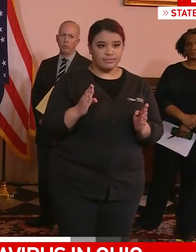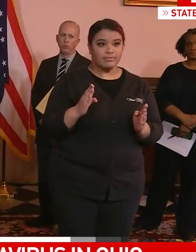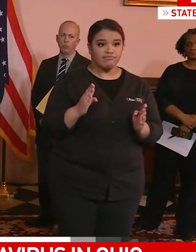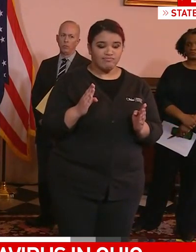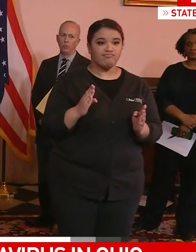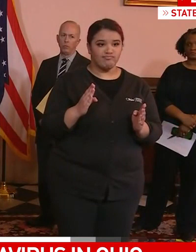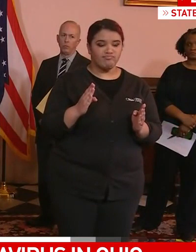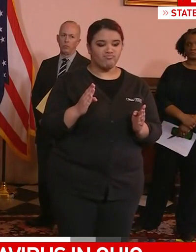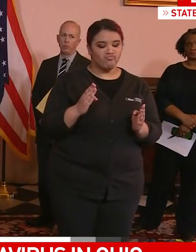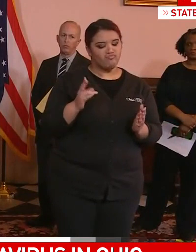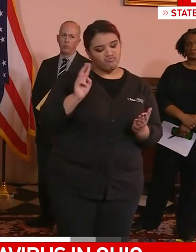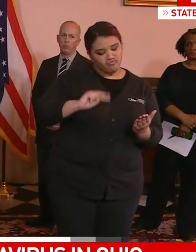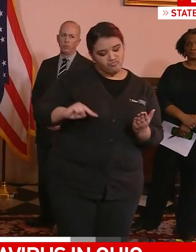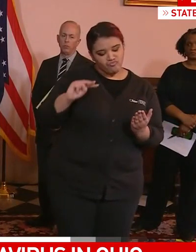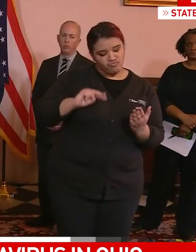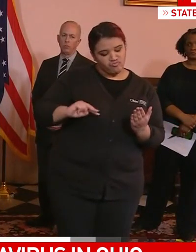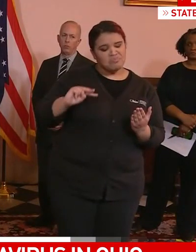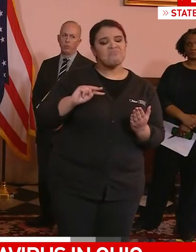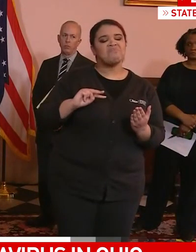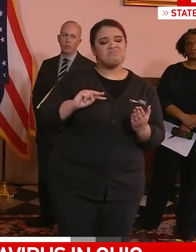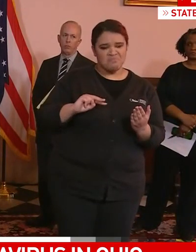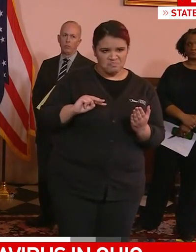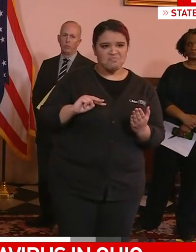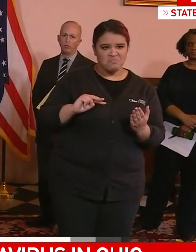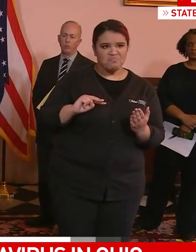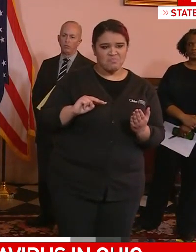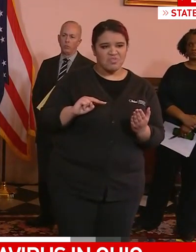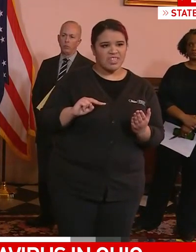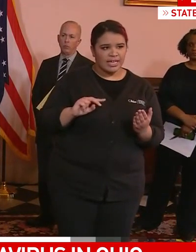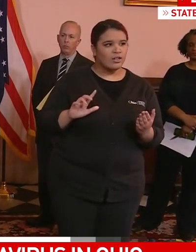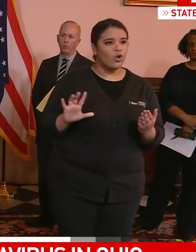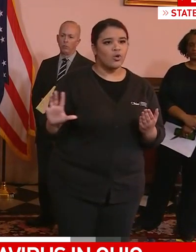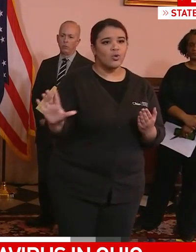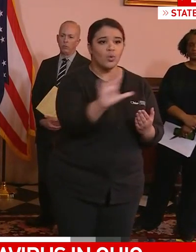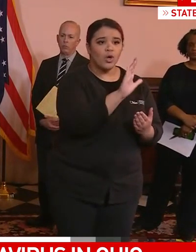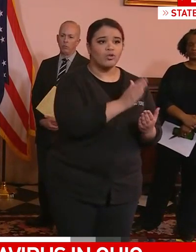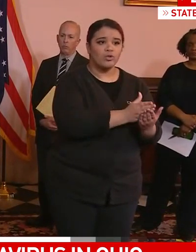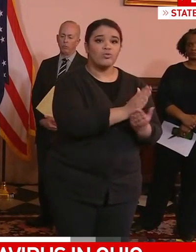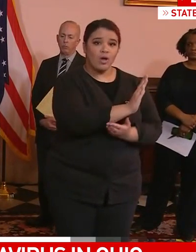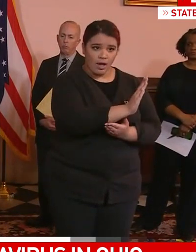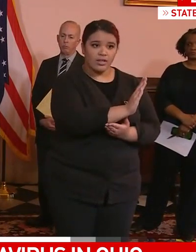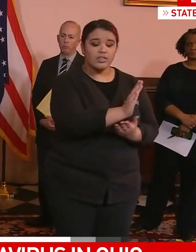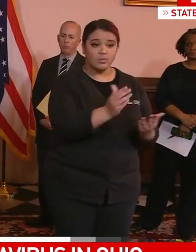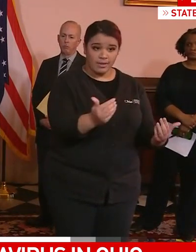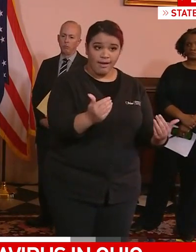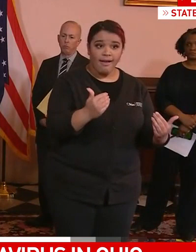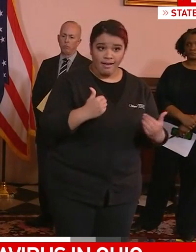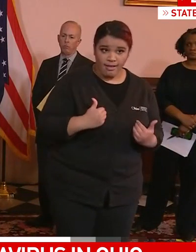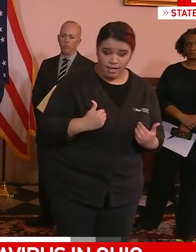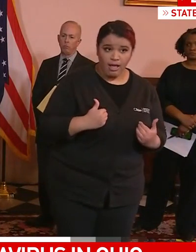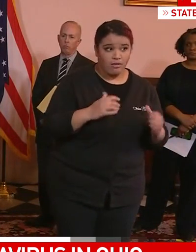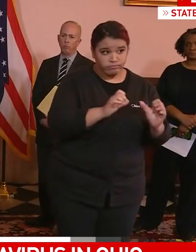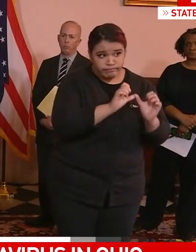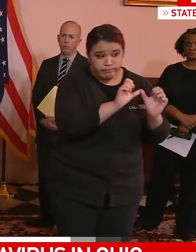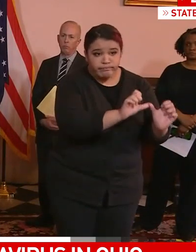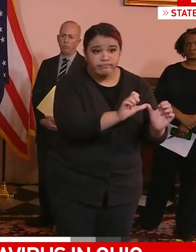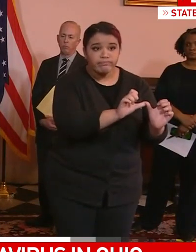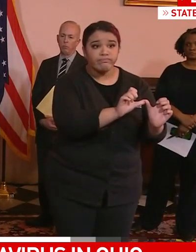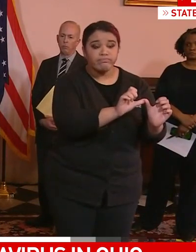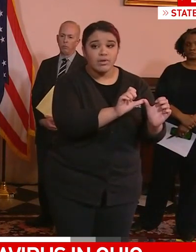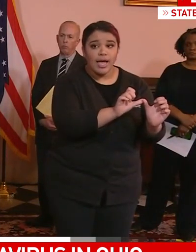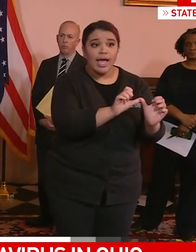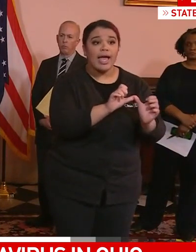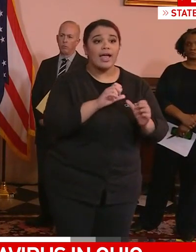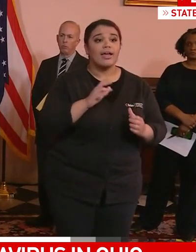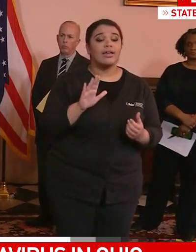we felt would preserve people's rights, extend those rights, set the election at June